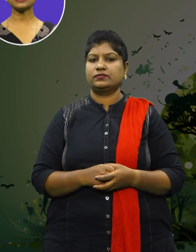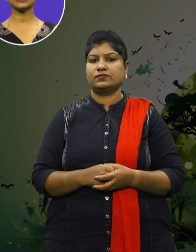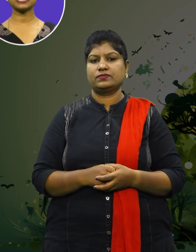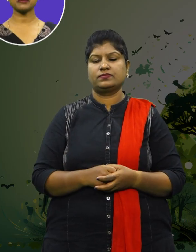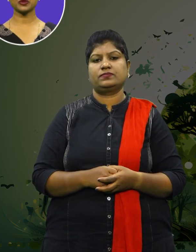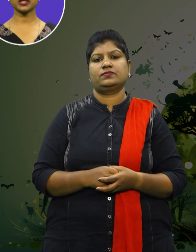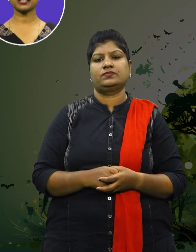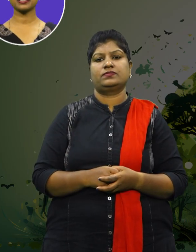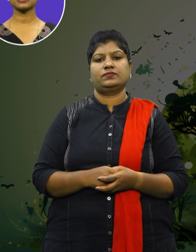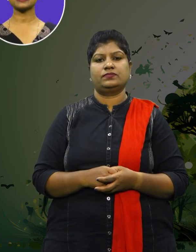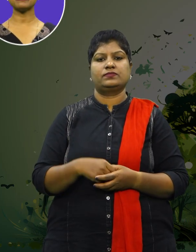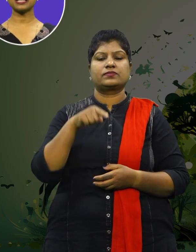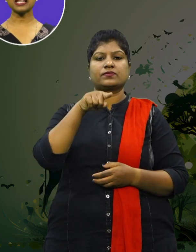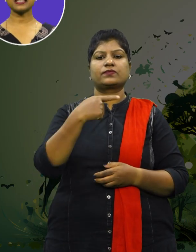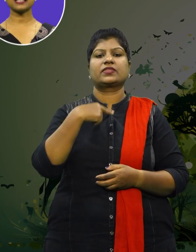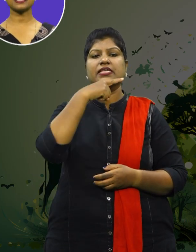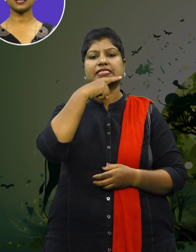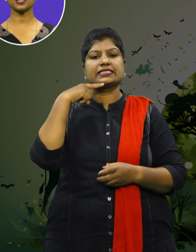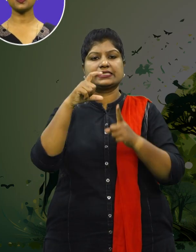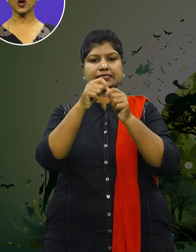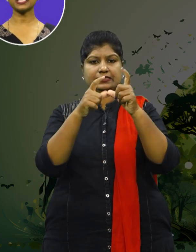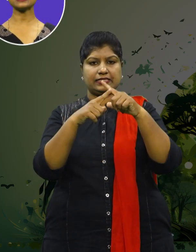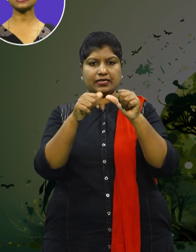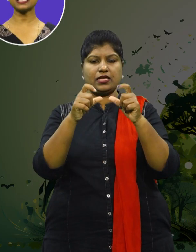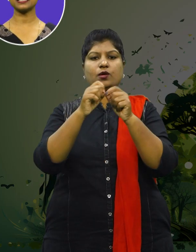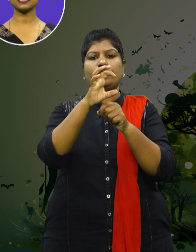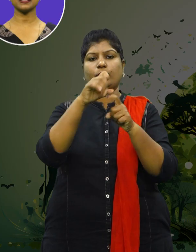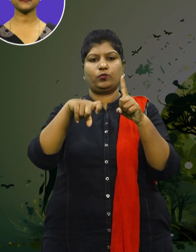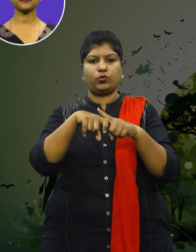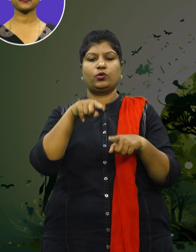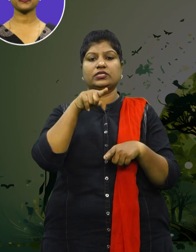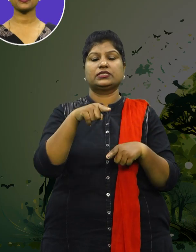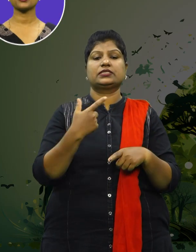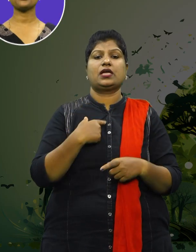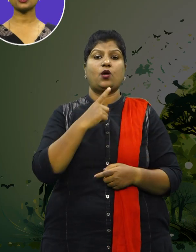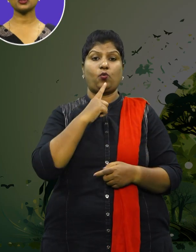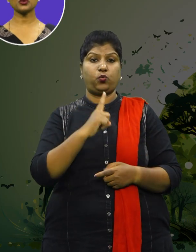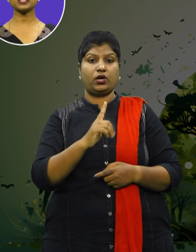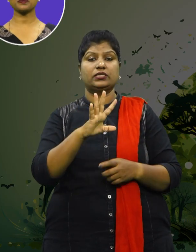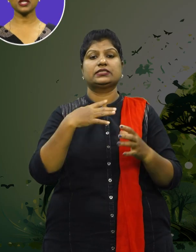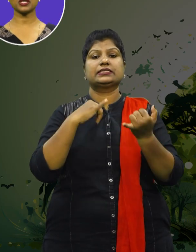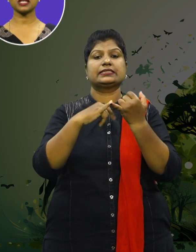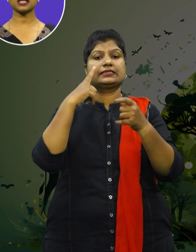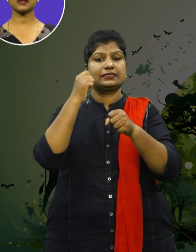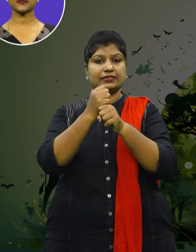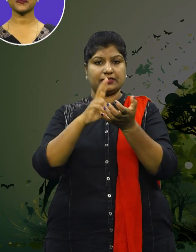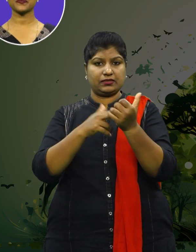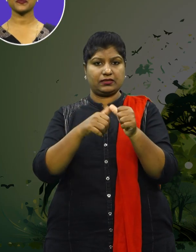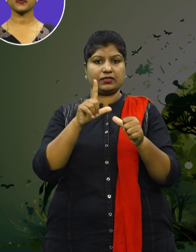The Red Data Book symbolizes a warning signal for those